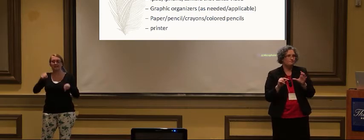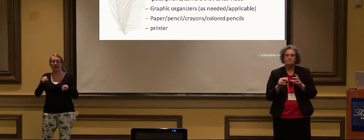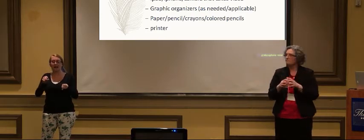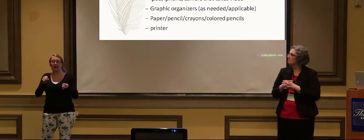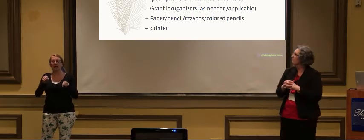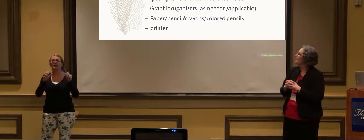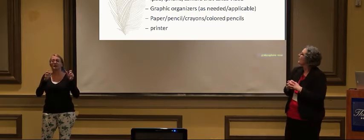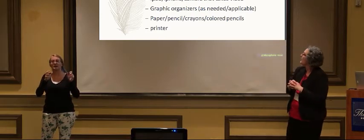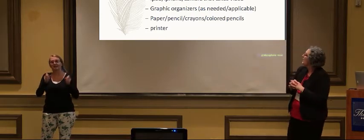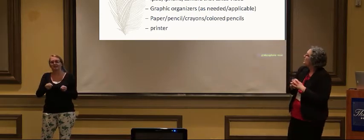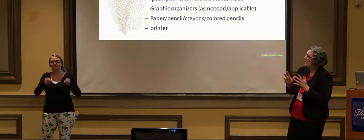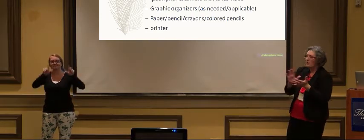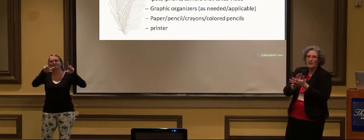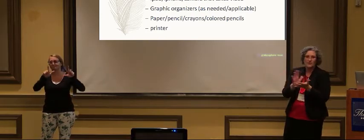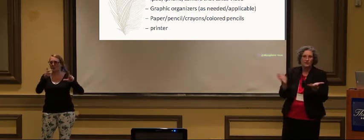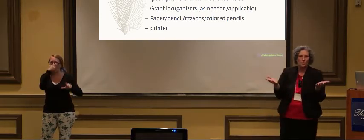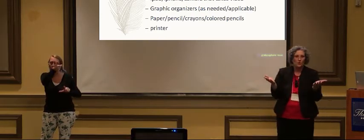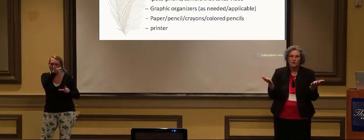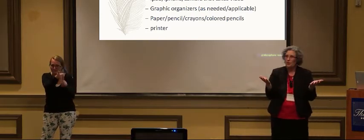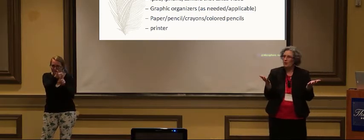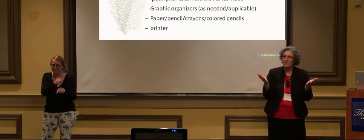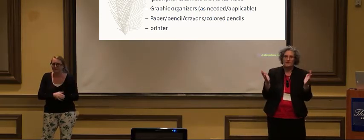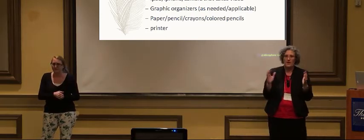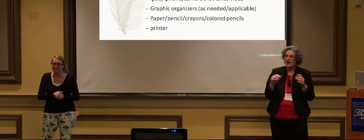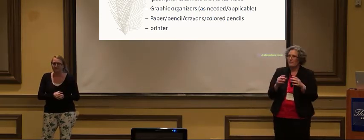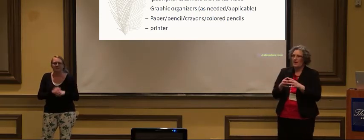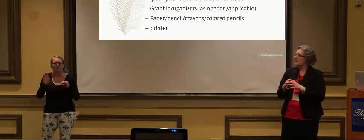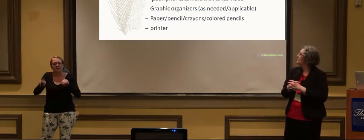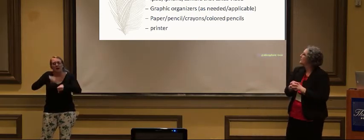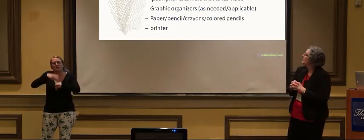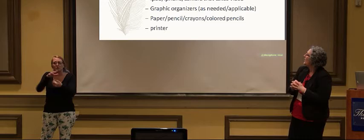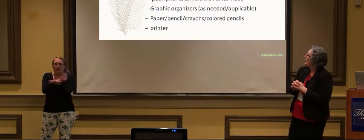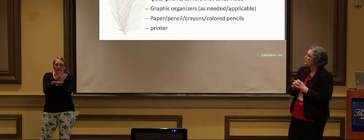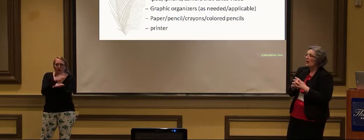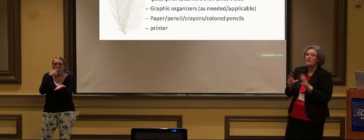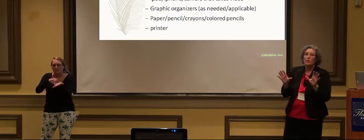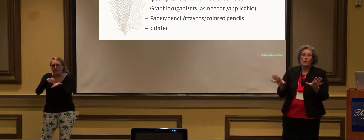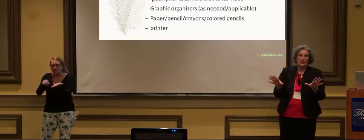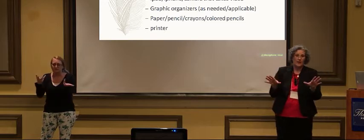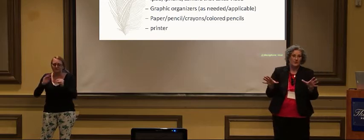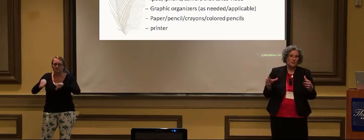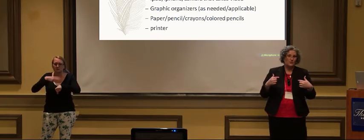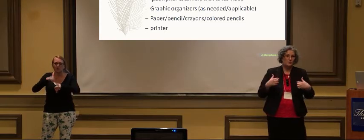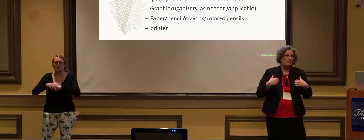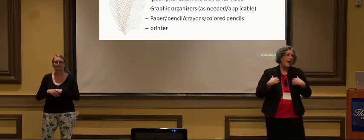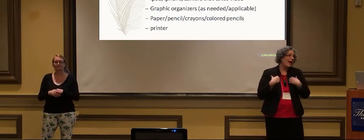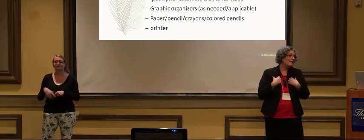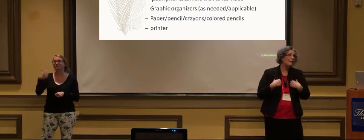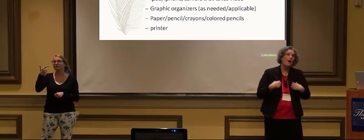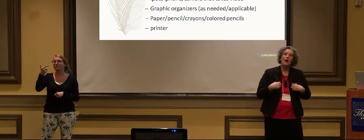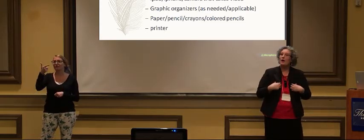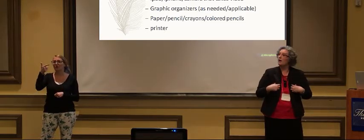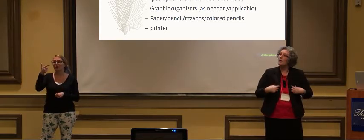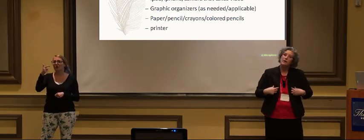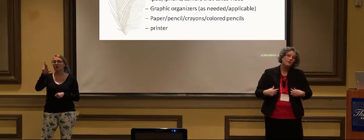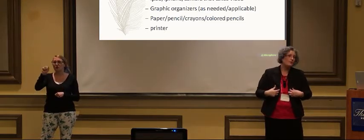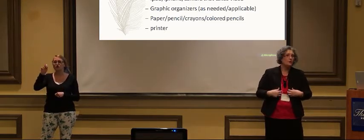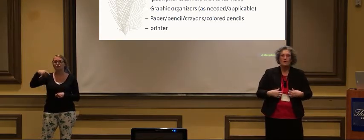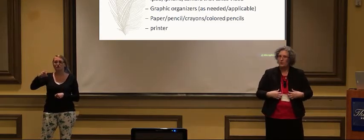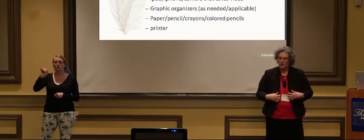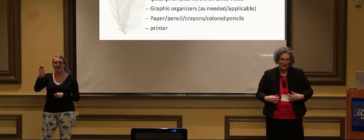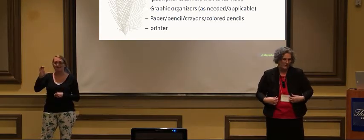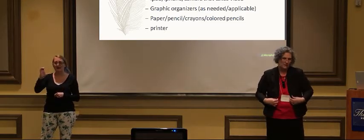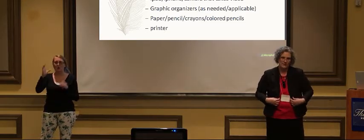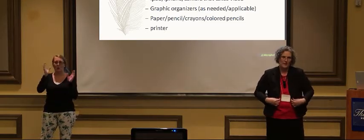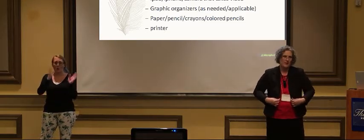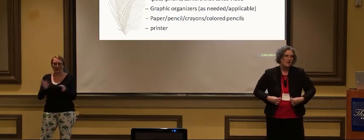watch. Paper and pencil, of course, we always have to have that. Graphic organizers. I love